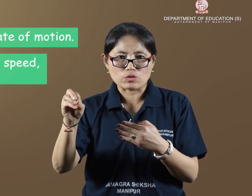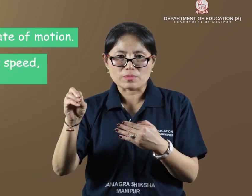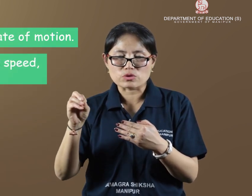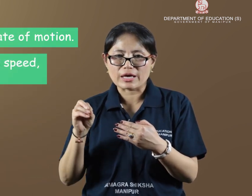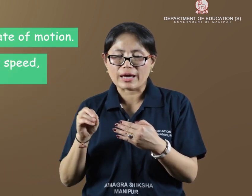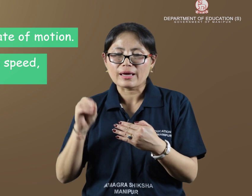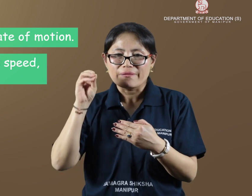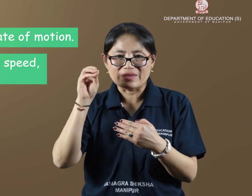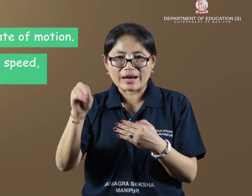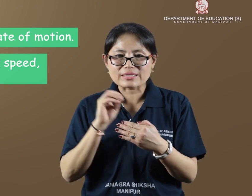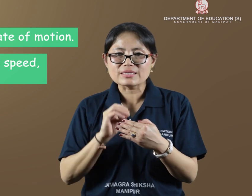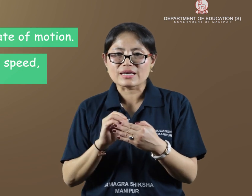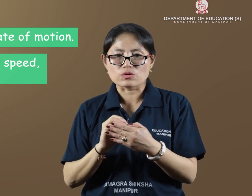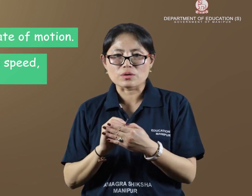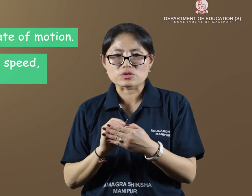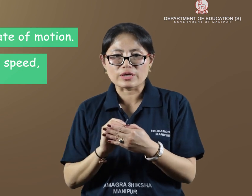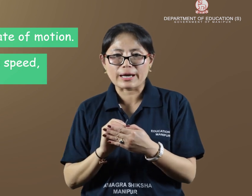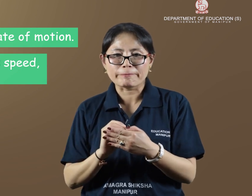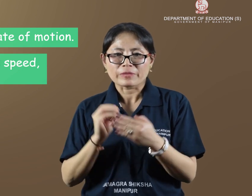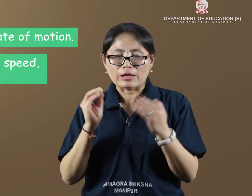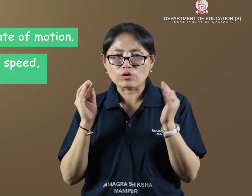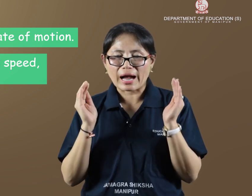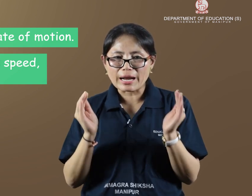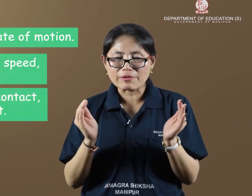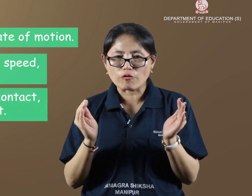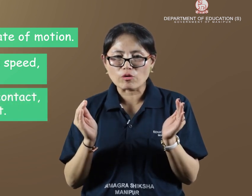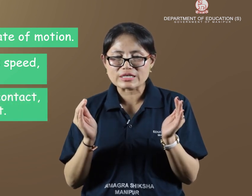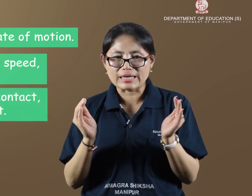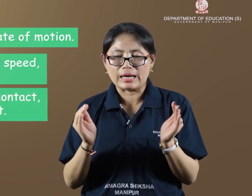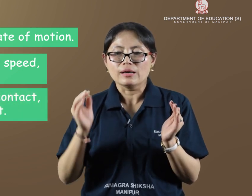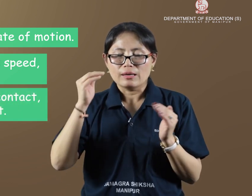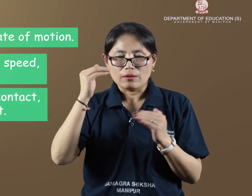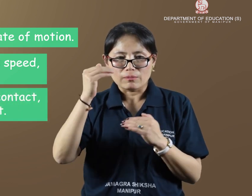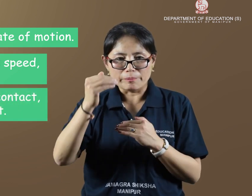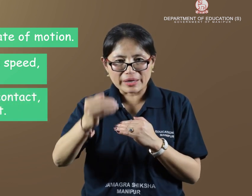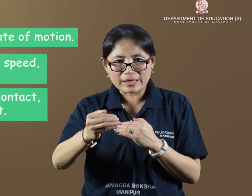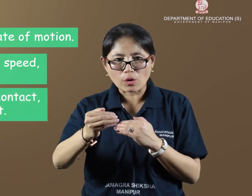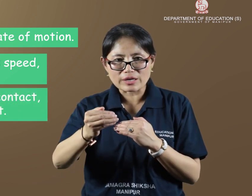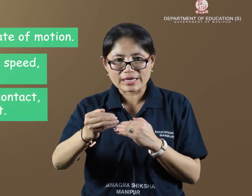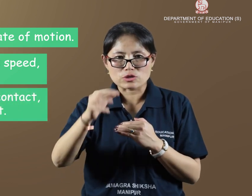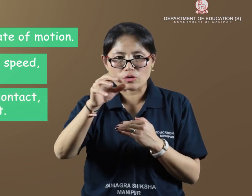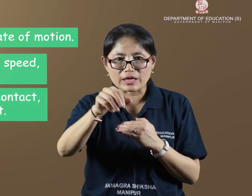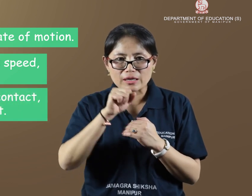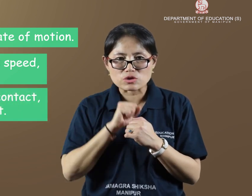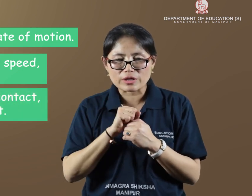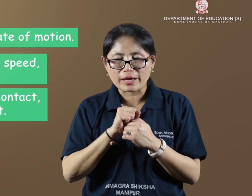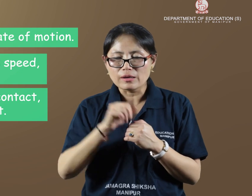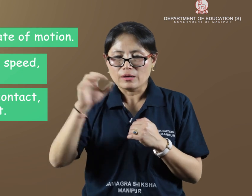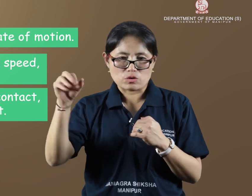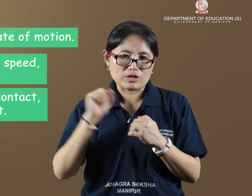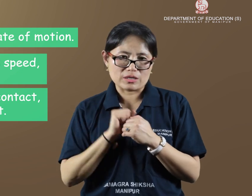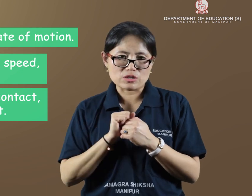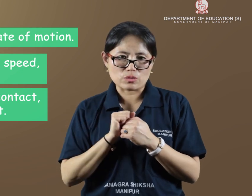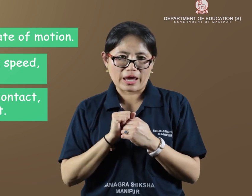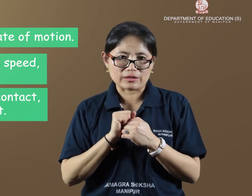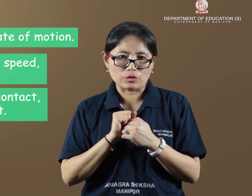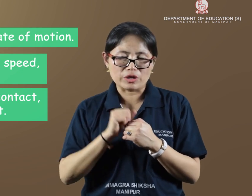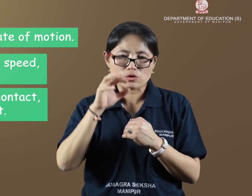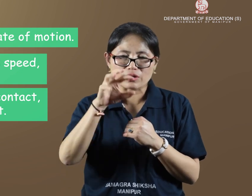hogi basu yai direction change hogi basu yai aduga hai ba force ina being contact soknara ga su yai soknara ga suk ek towi soknara